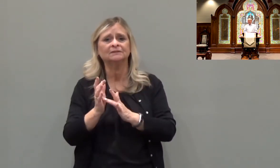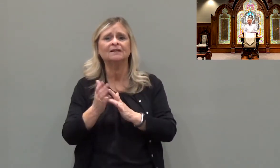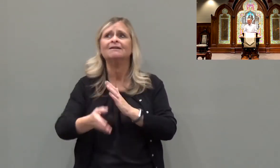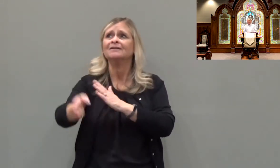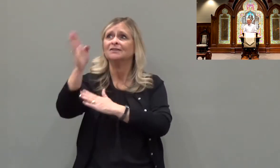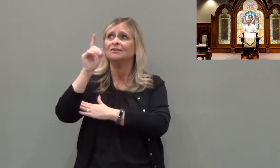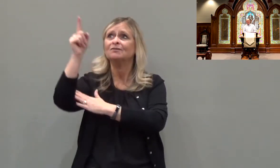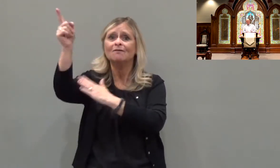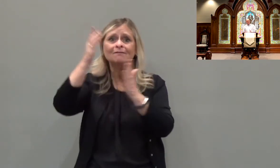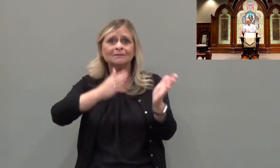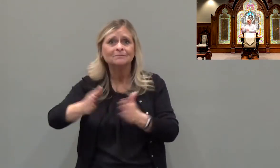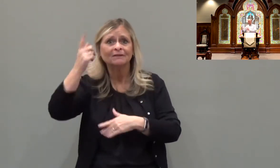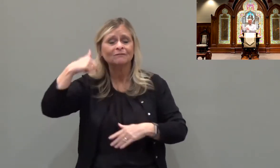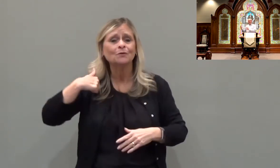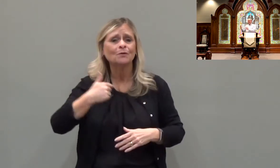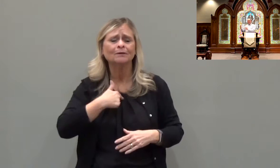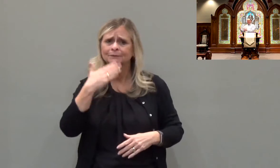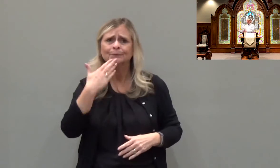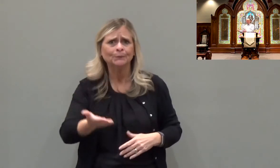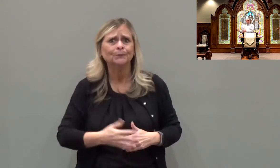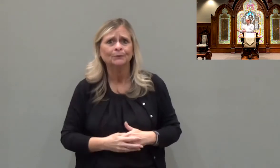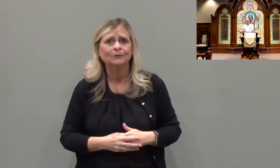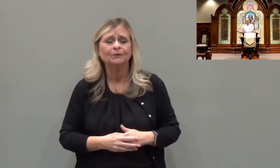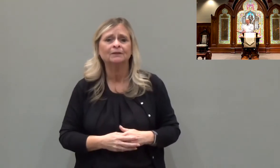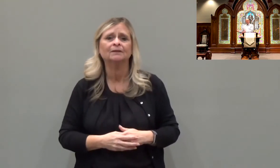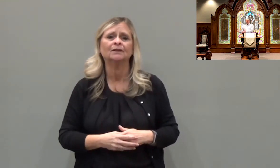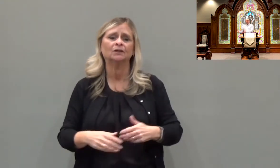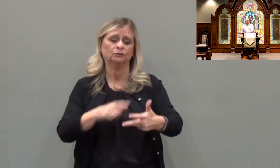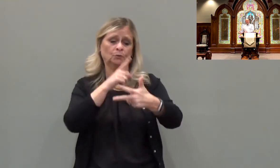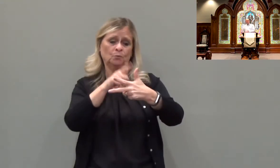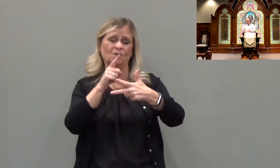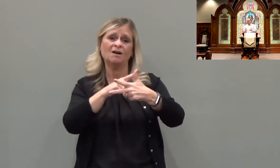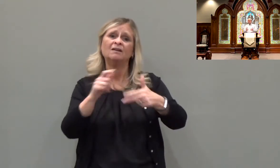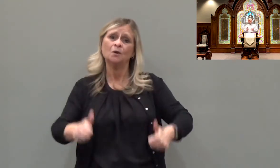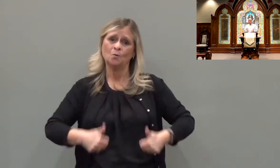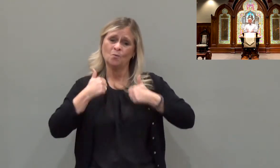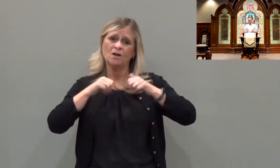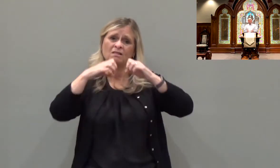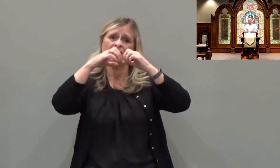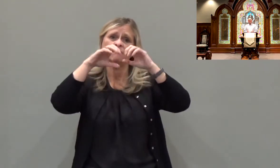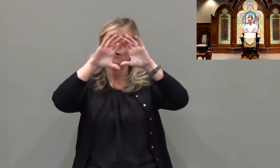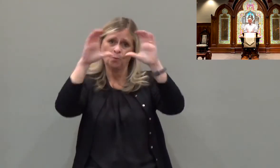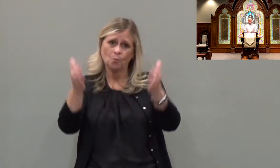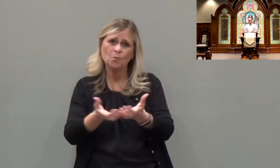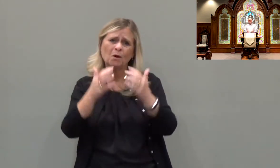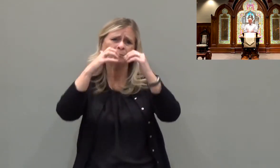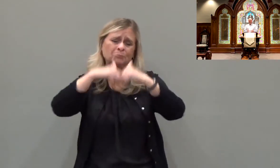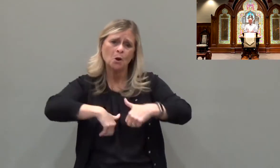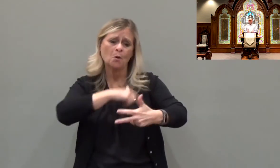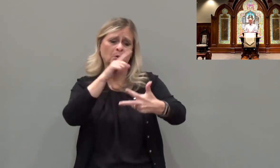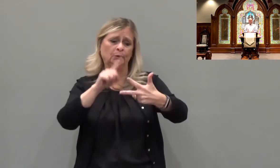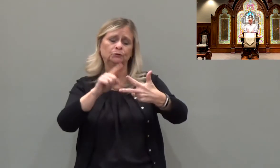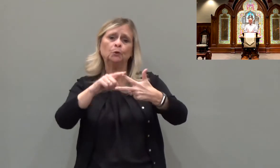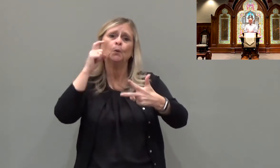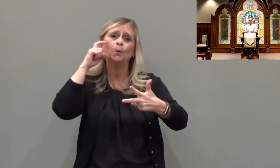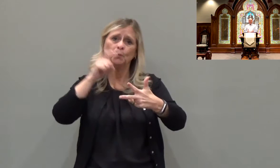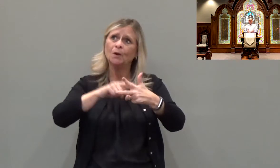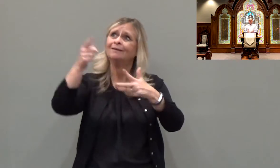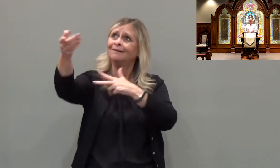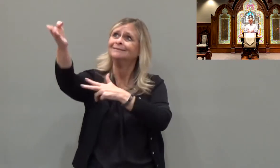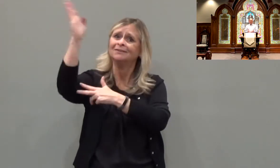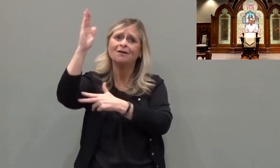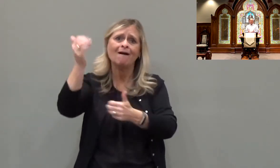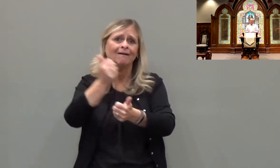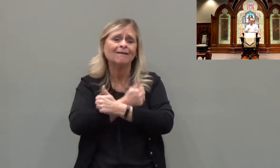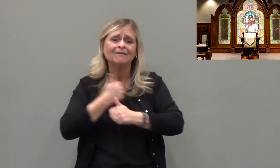are good. So, number one, we live in this broken world. Number two, we recognize that God loves us and